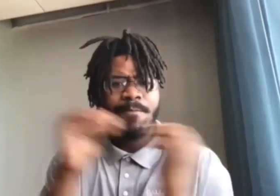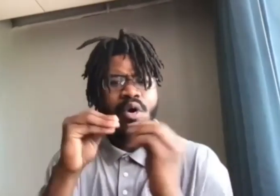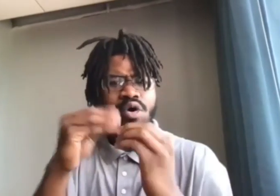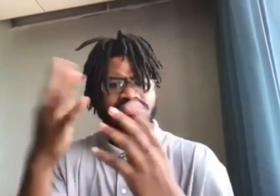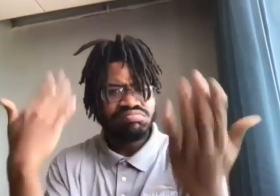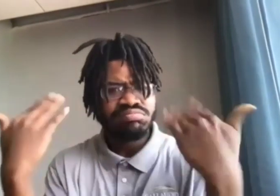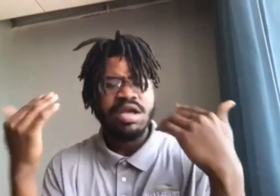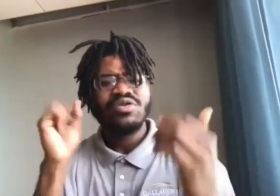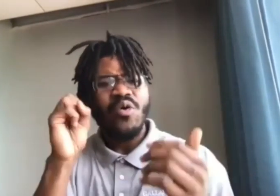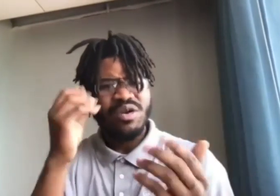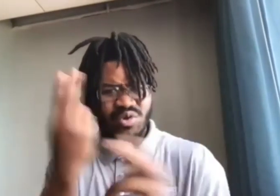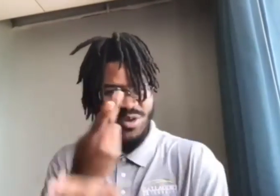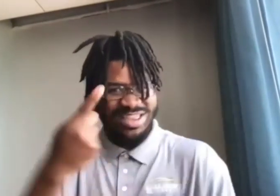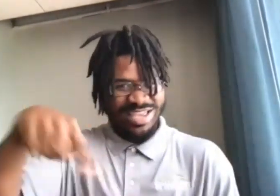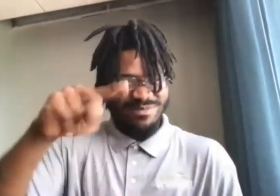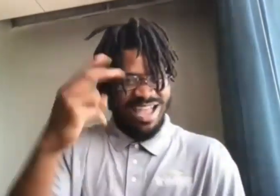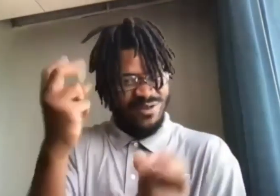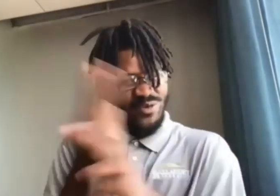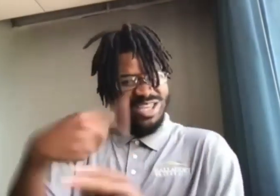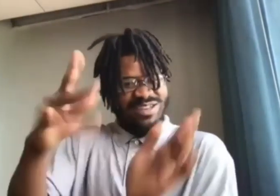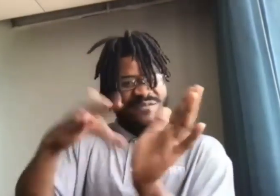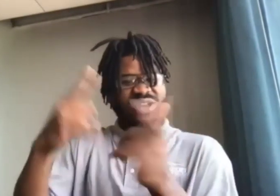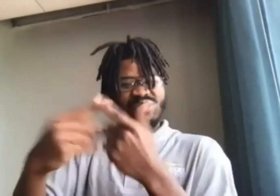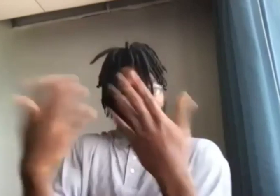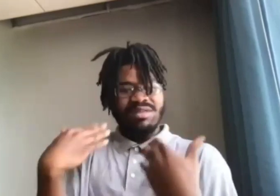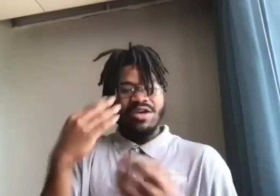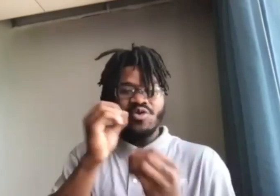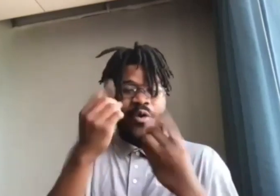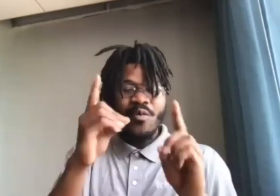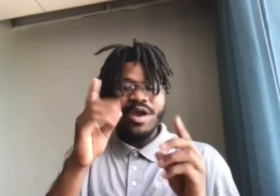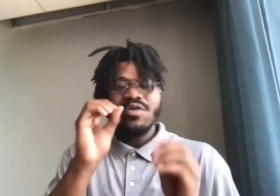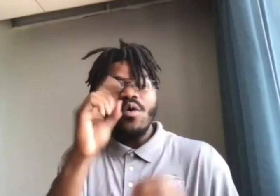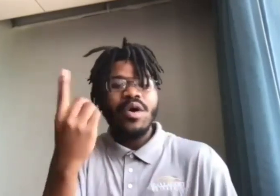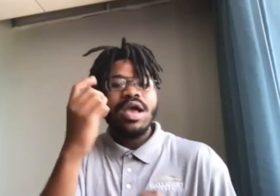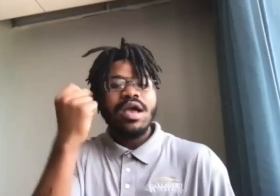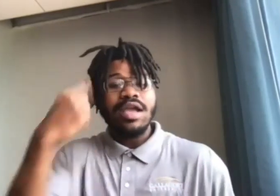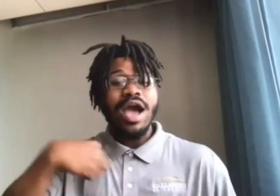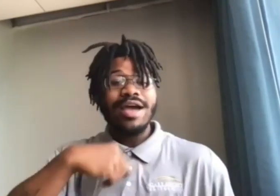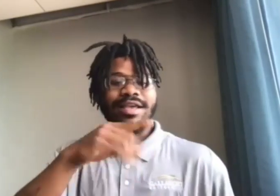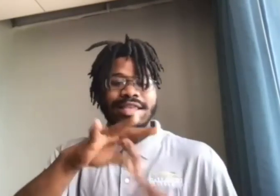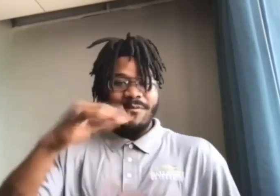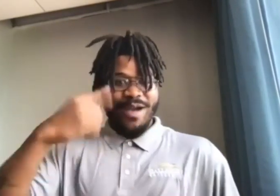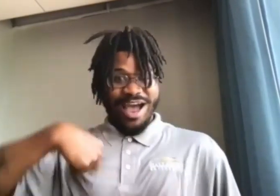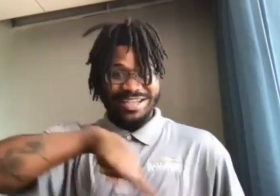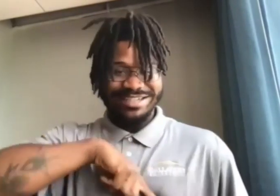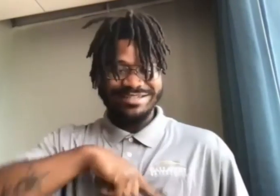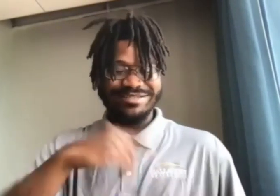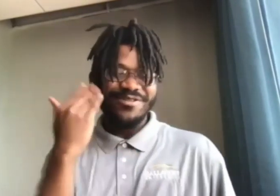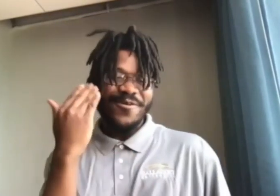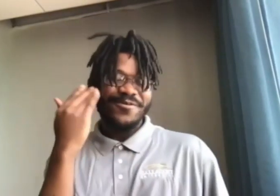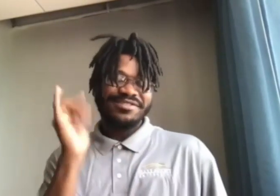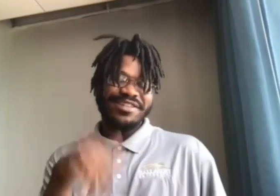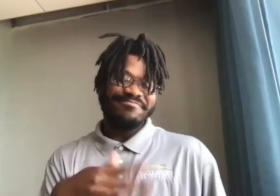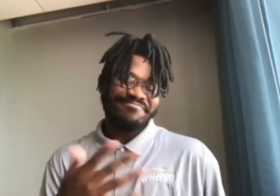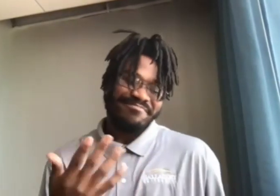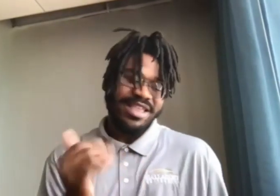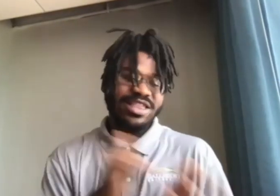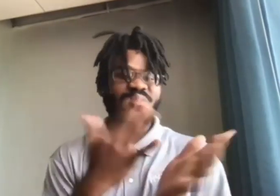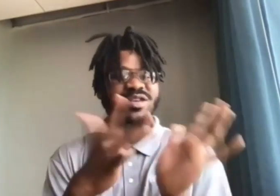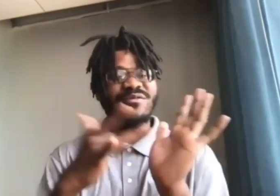already, think about all of those deaf scholars that we have on the call today. You can be a deaf scholar too, realizing if you